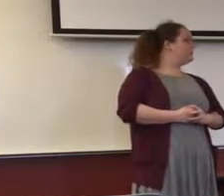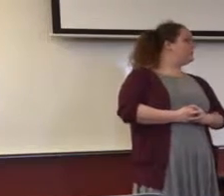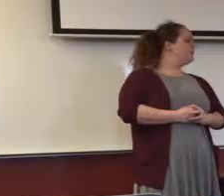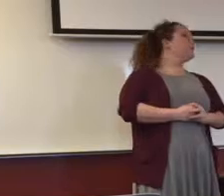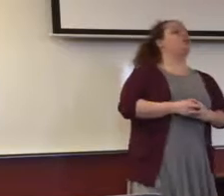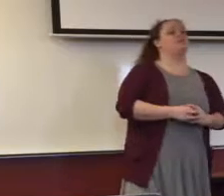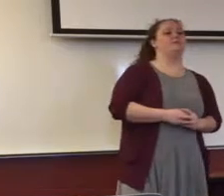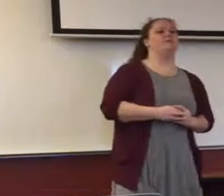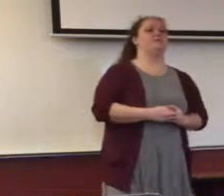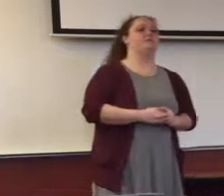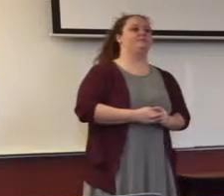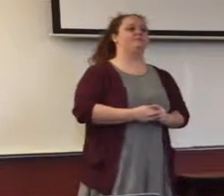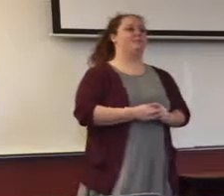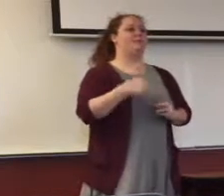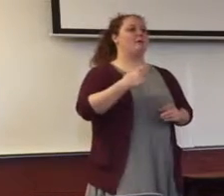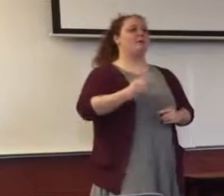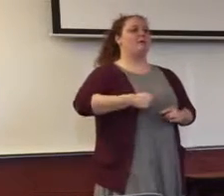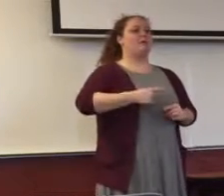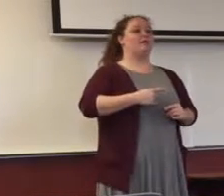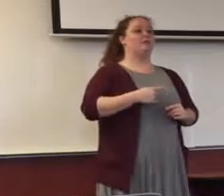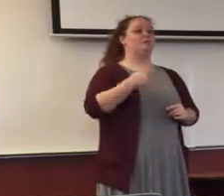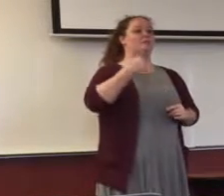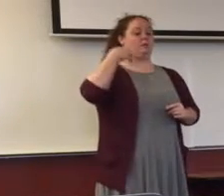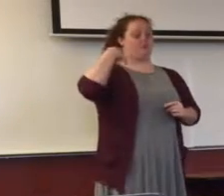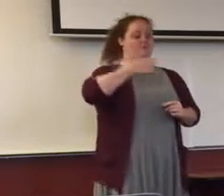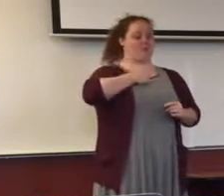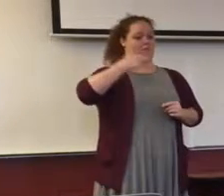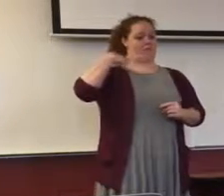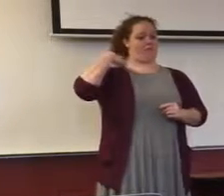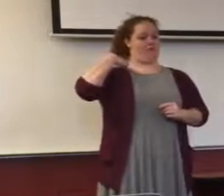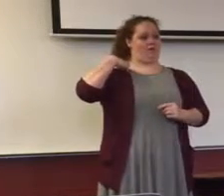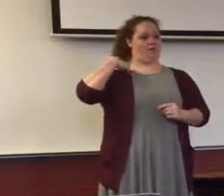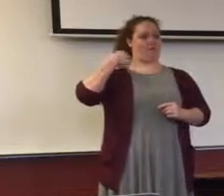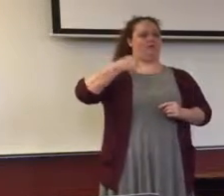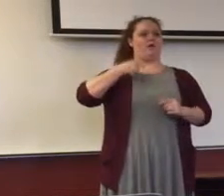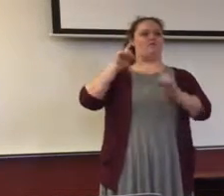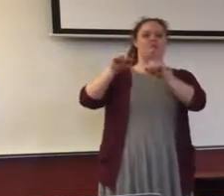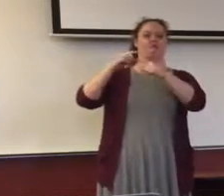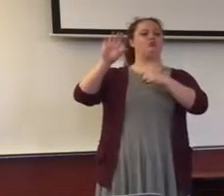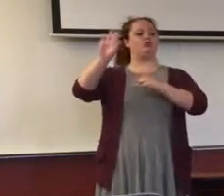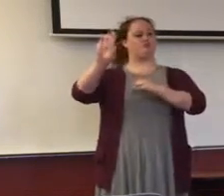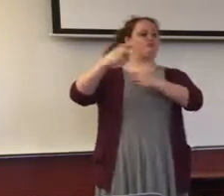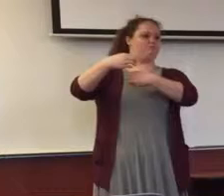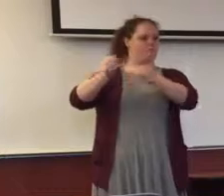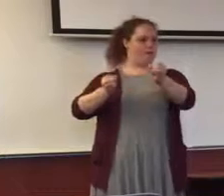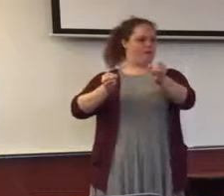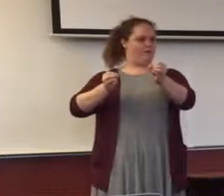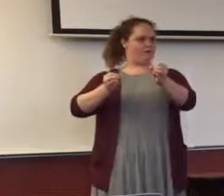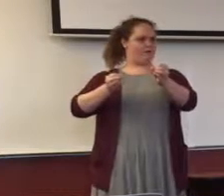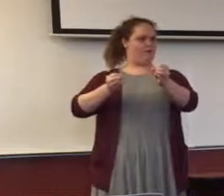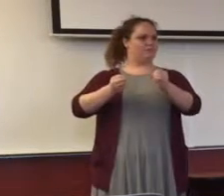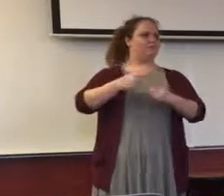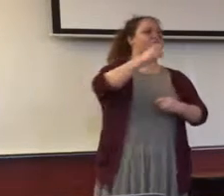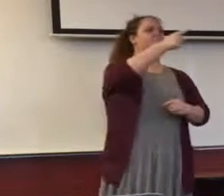manager. I go into my boss's office, who is the property manager. And Betsy Bachtel? Yeah.